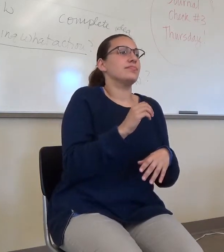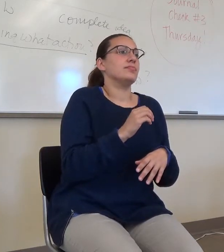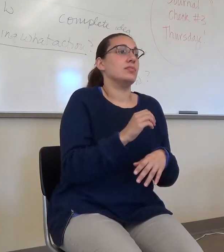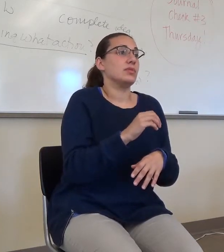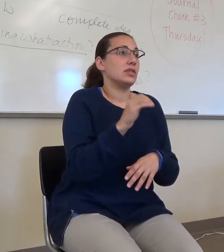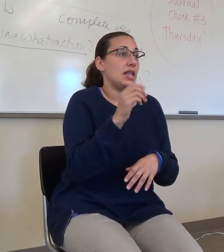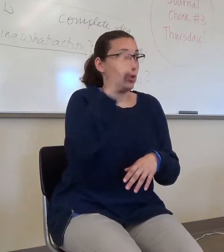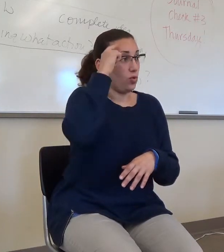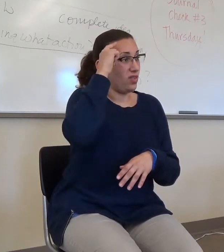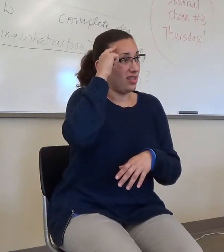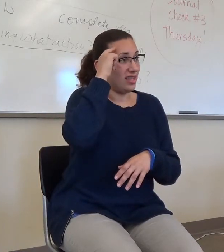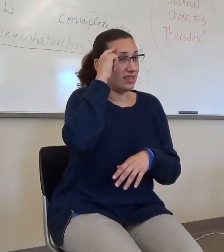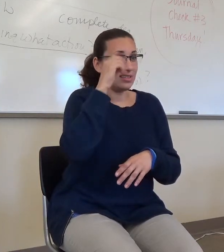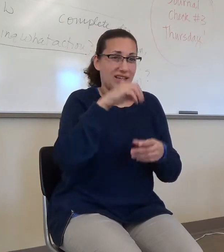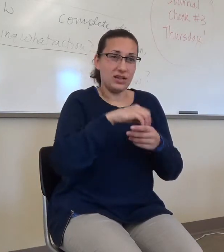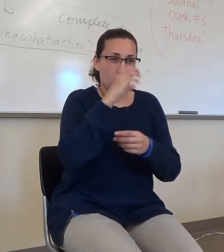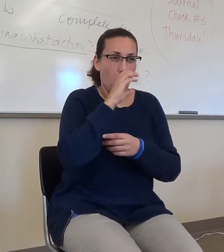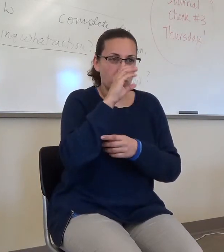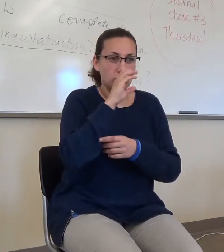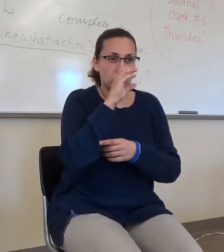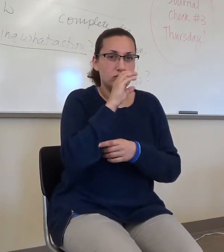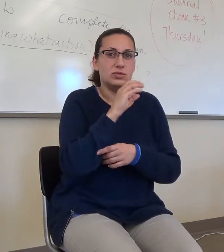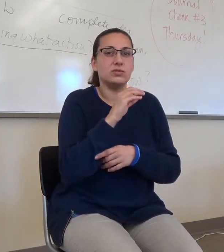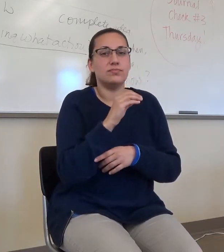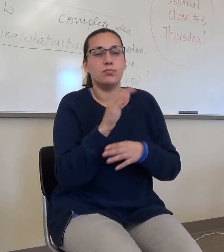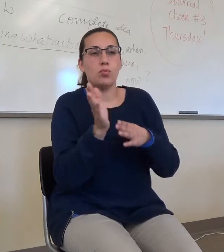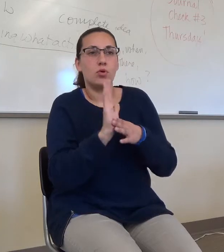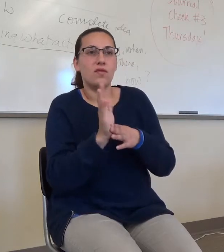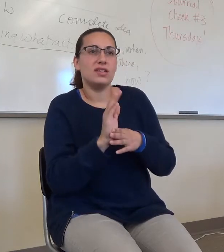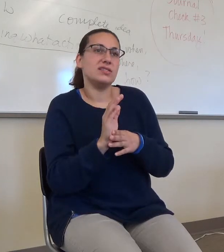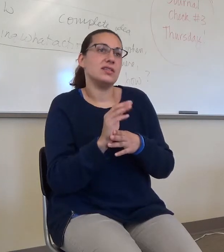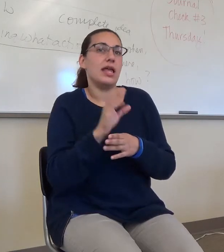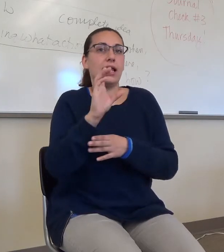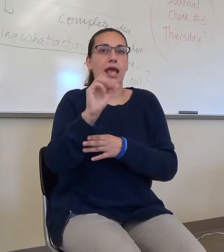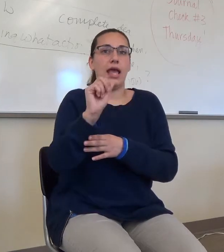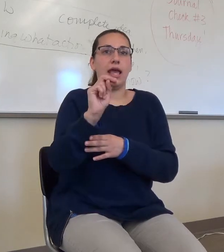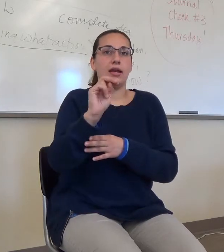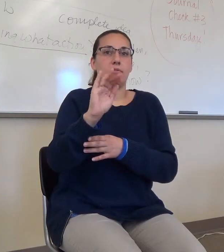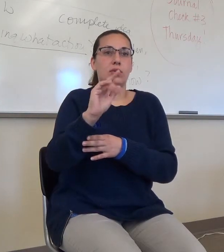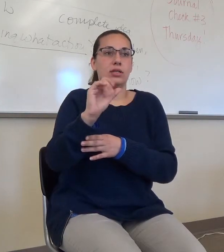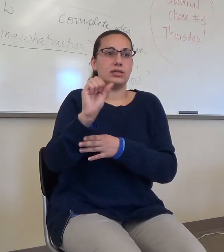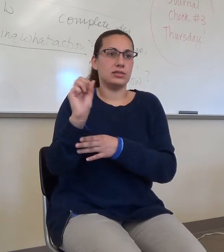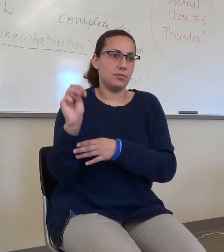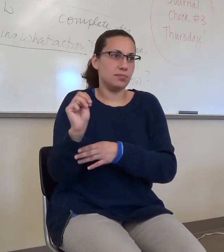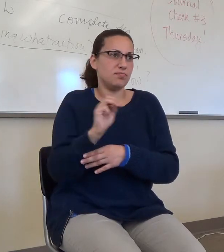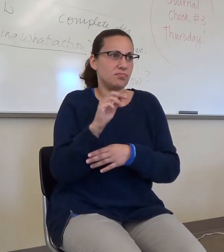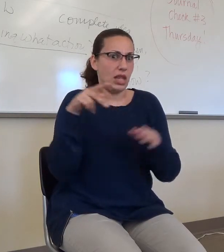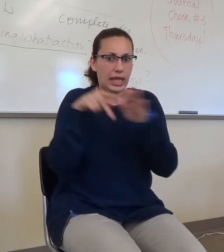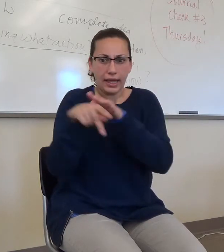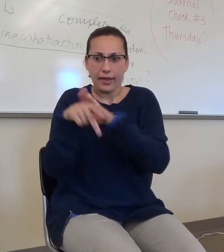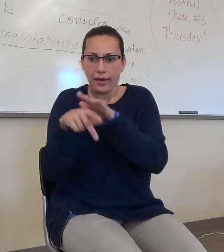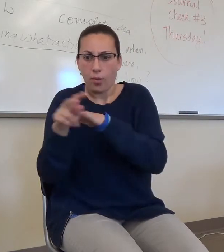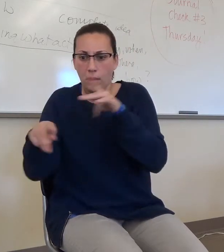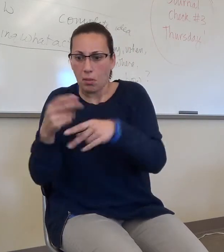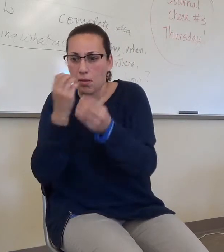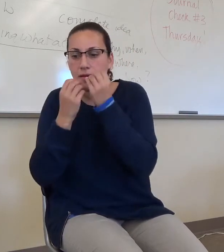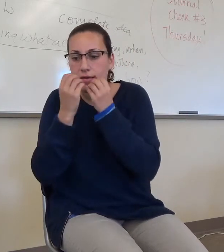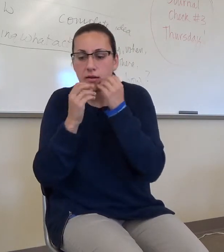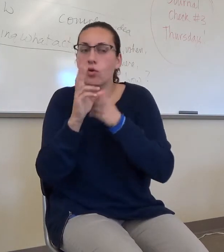cannibals in the cartoons and stuff is that people, you know, these people go out and kill other people to eat them. They're not killing these people. The bodies that